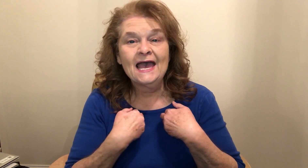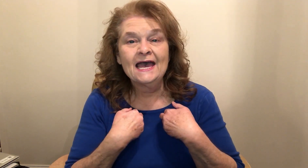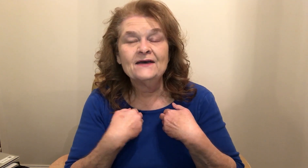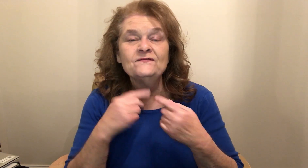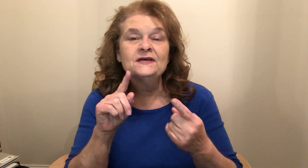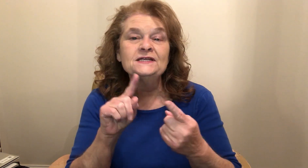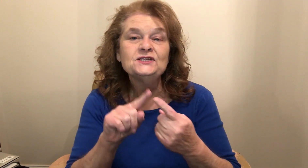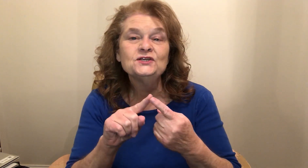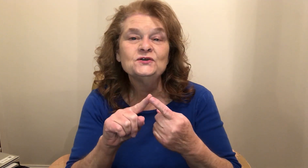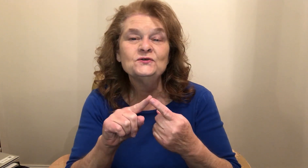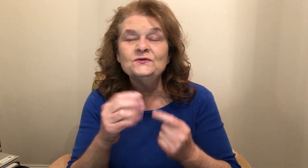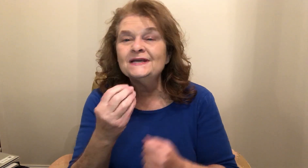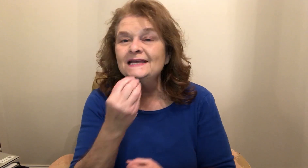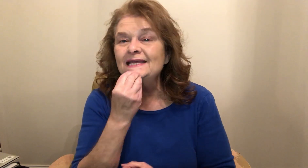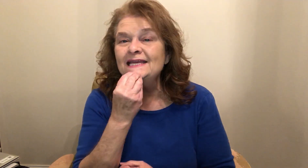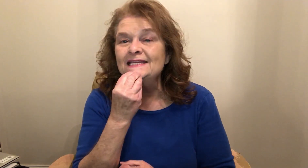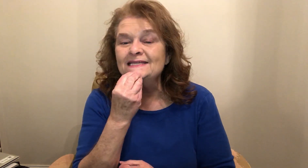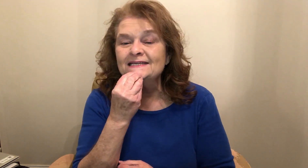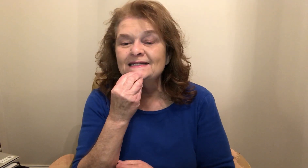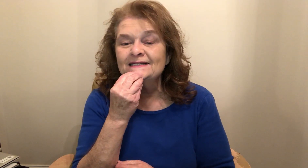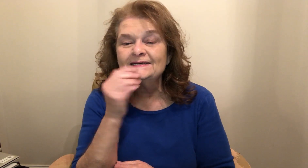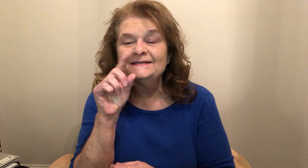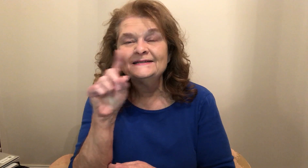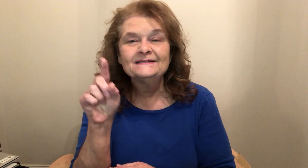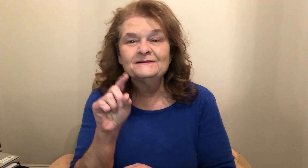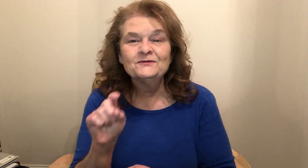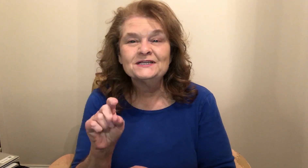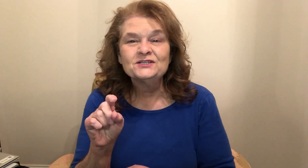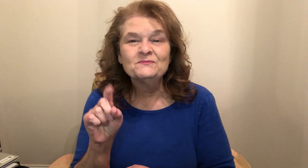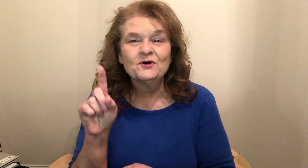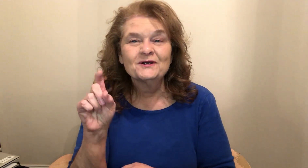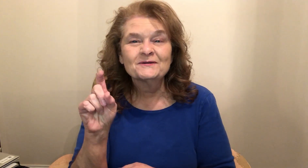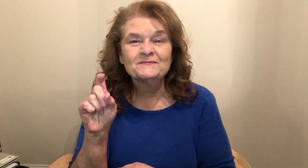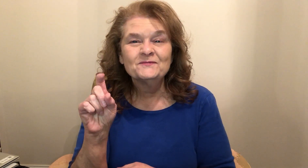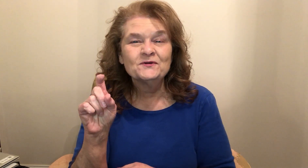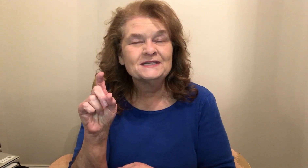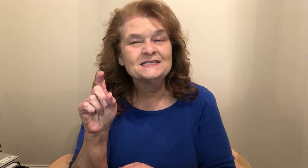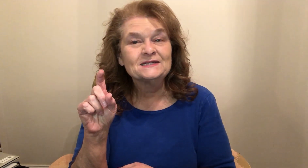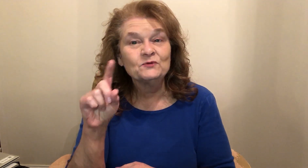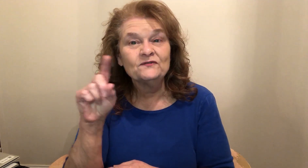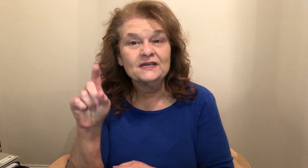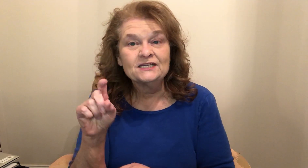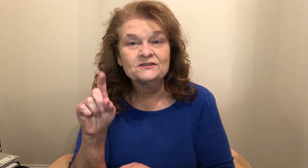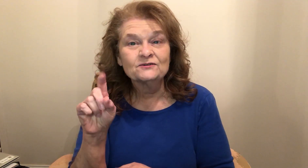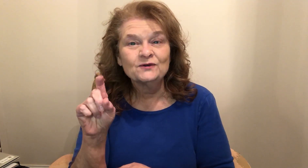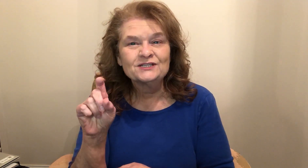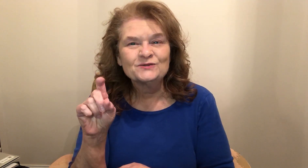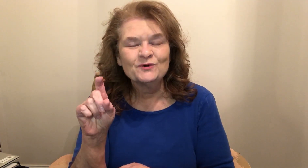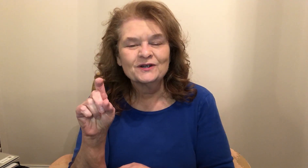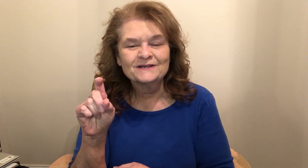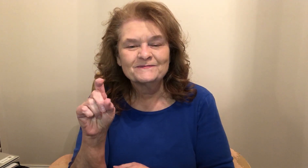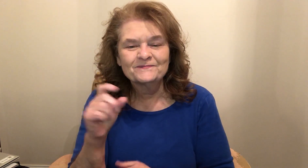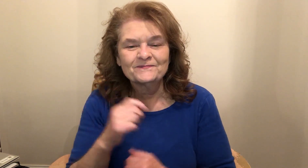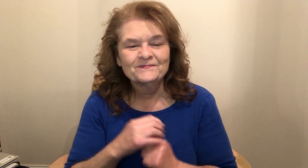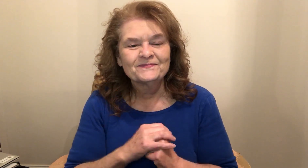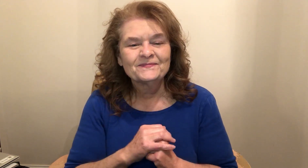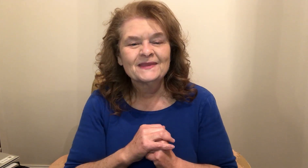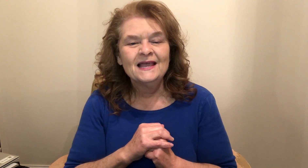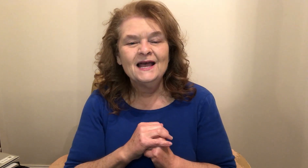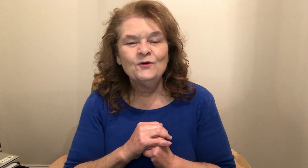have to eat? Question mark. Or this is abbreviation, question mark. What